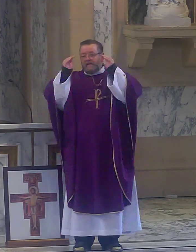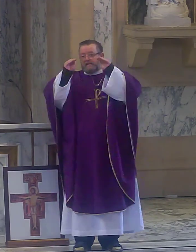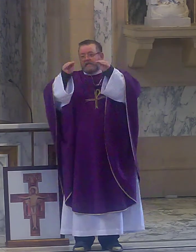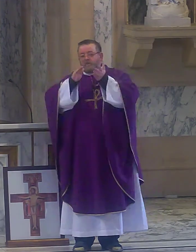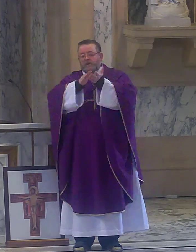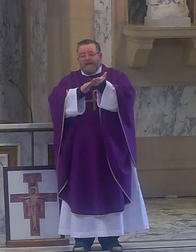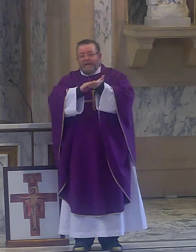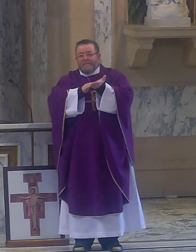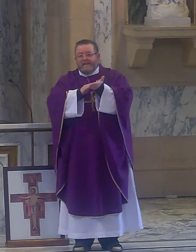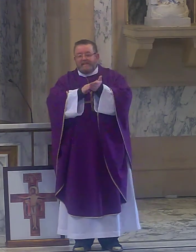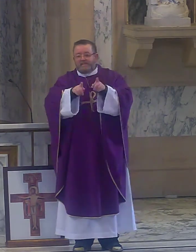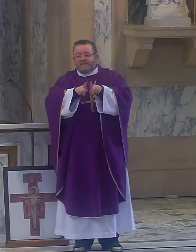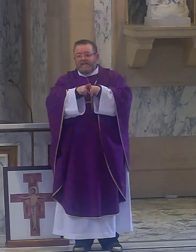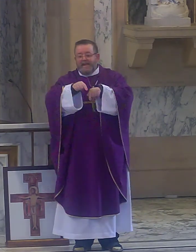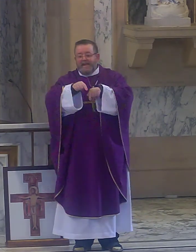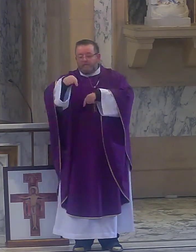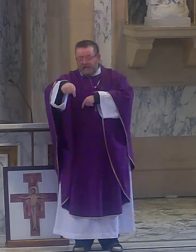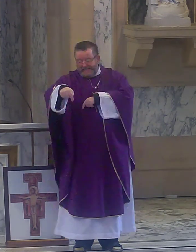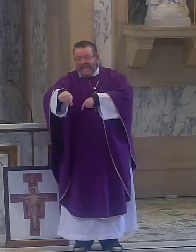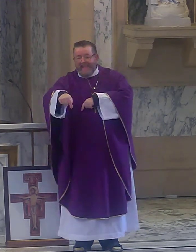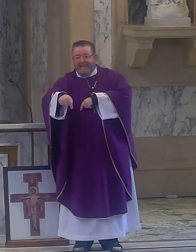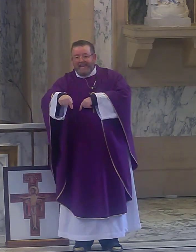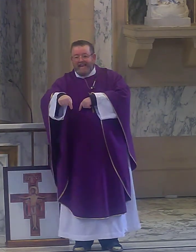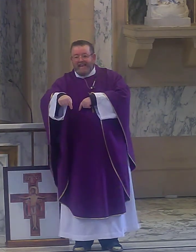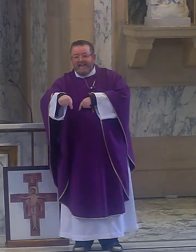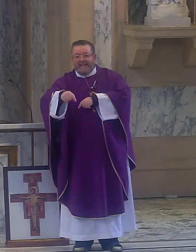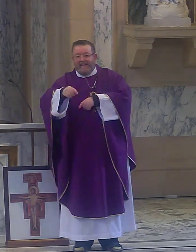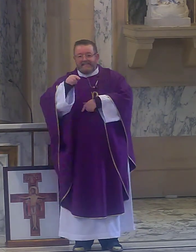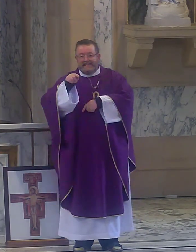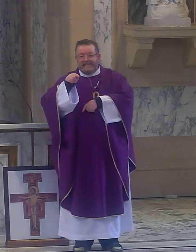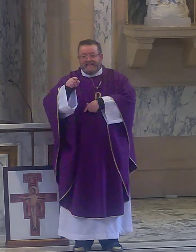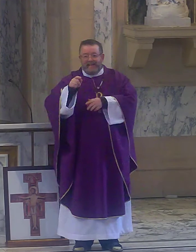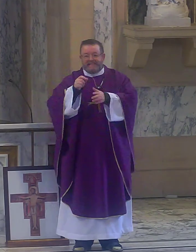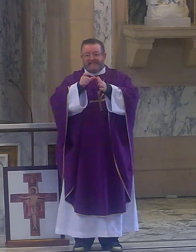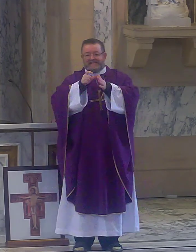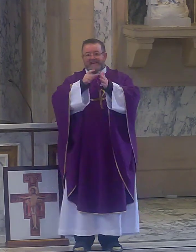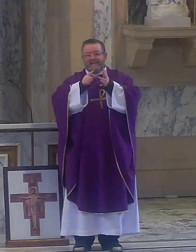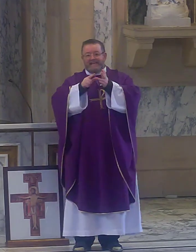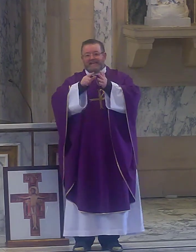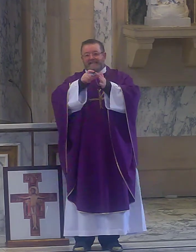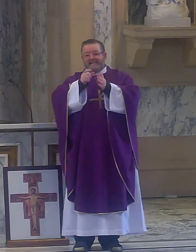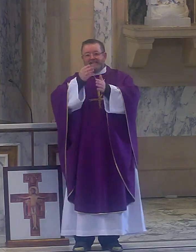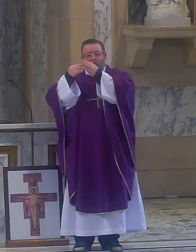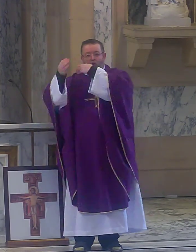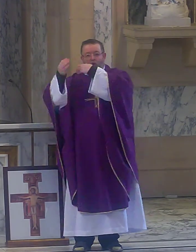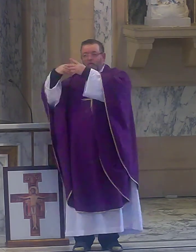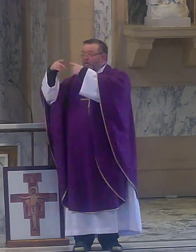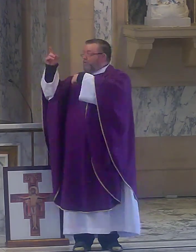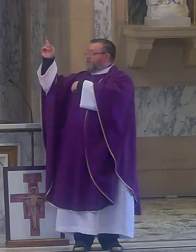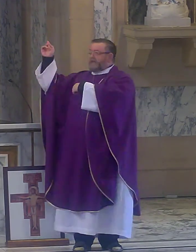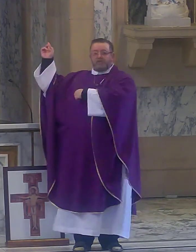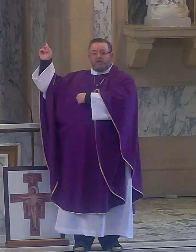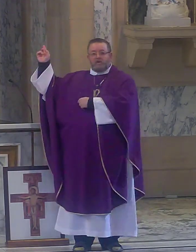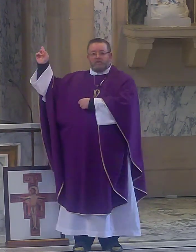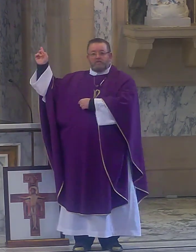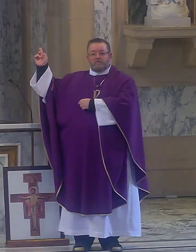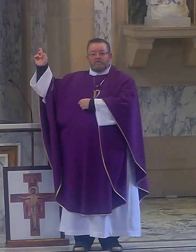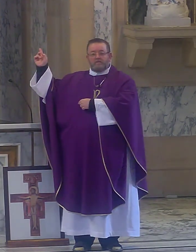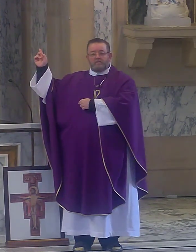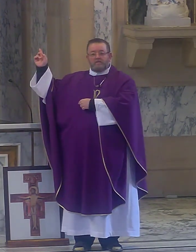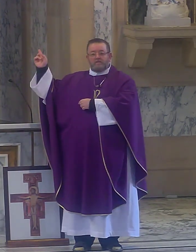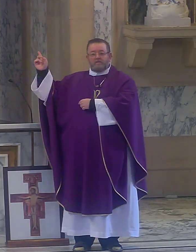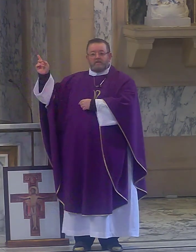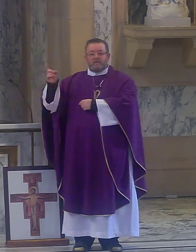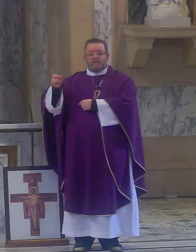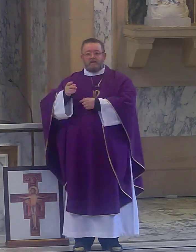his teaching means the same today as it as it did all those years ago